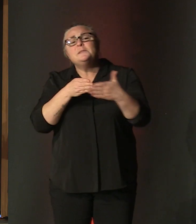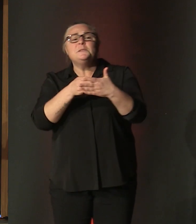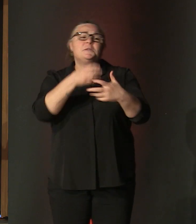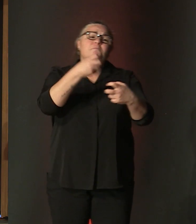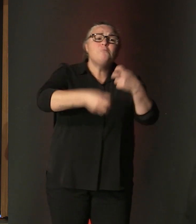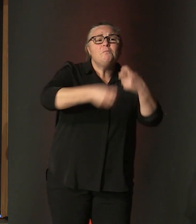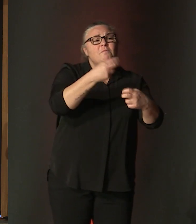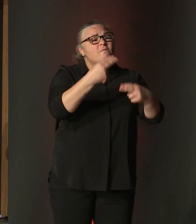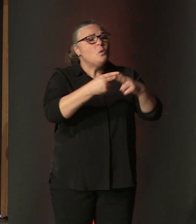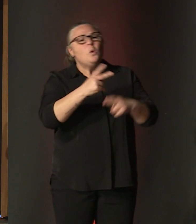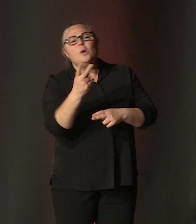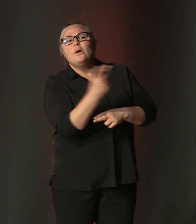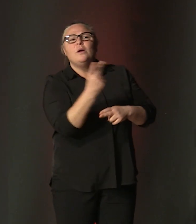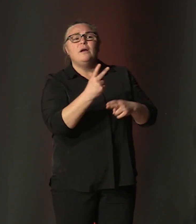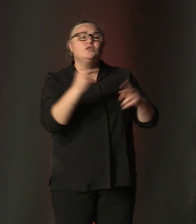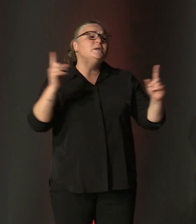couple to overcome,